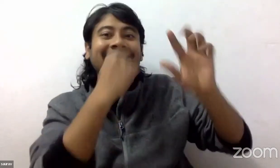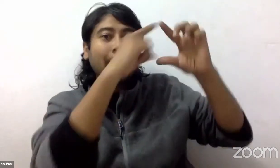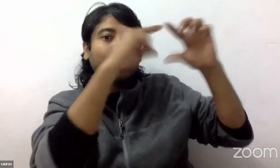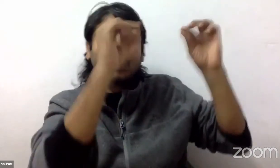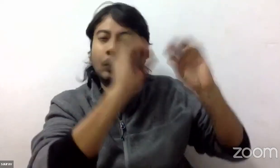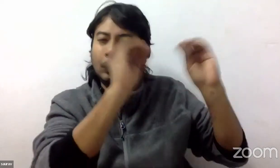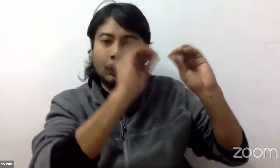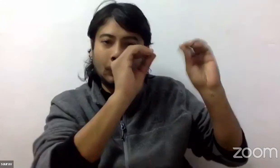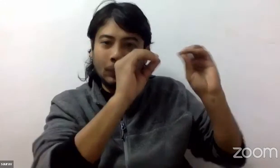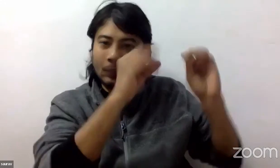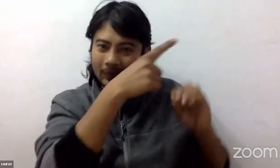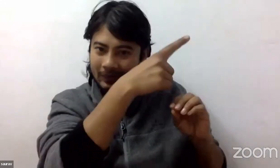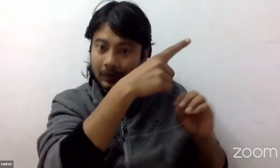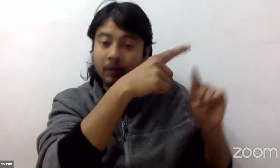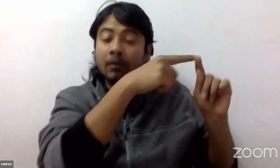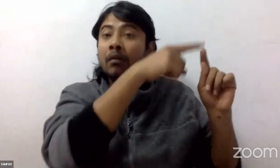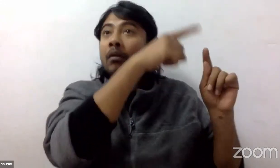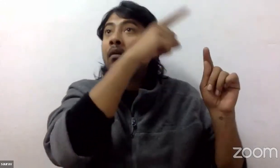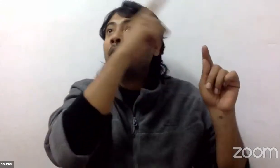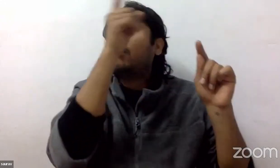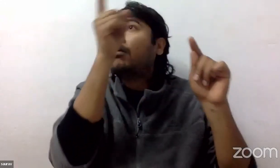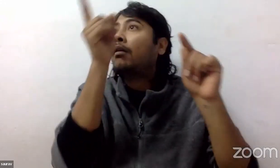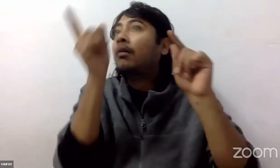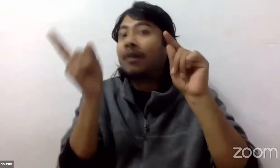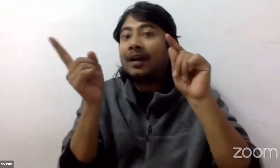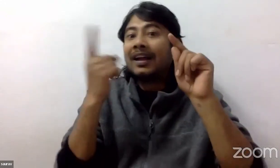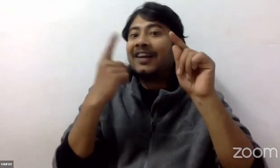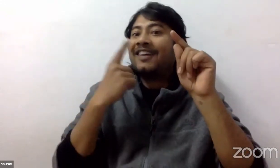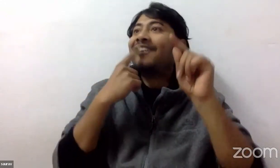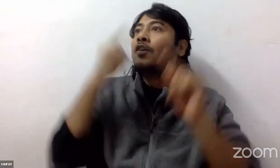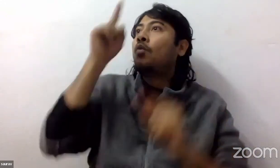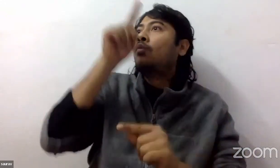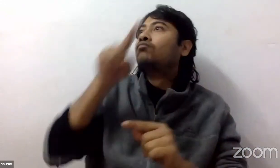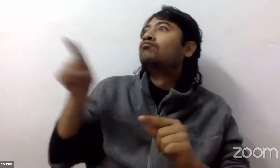day, the magnetic pull of the moon is maximum.